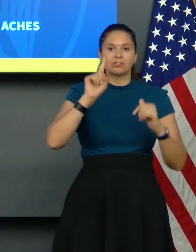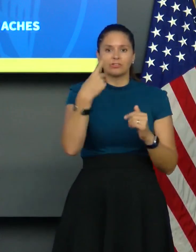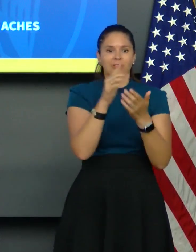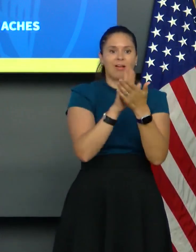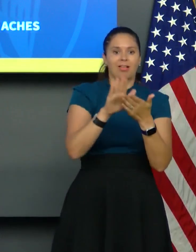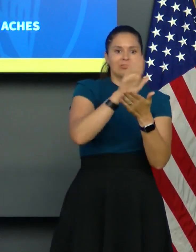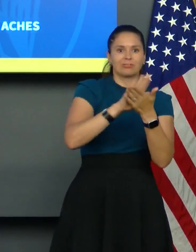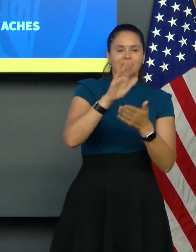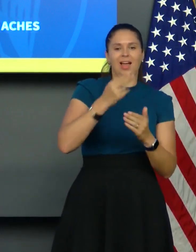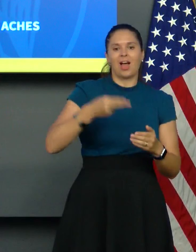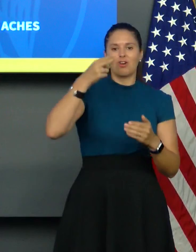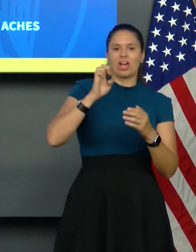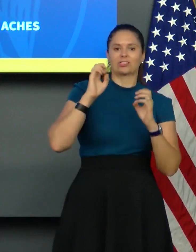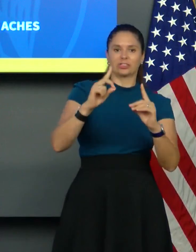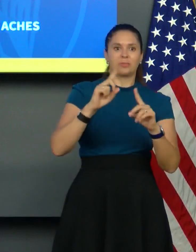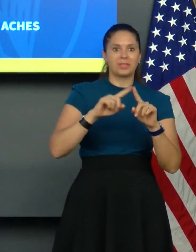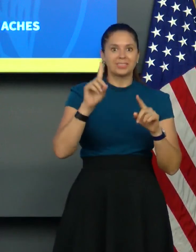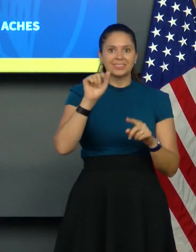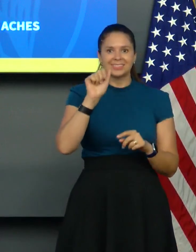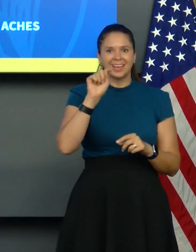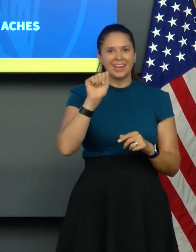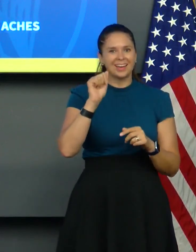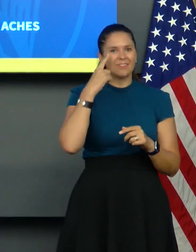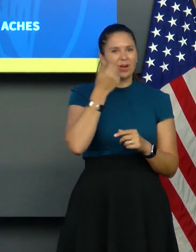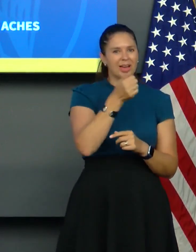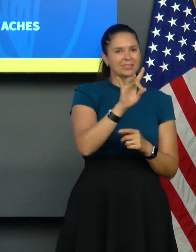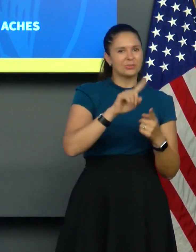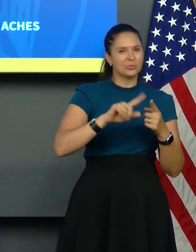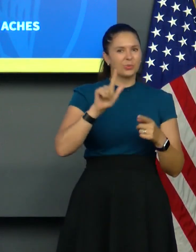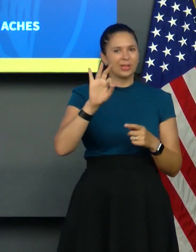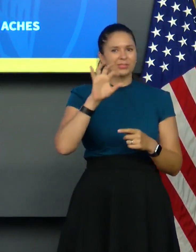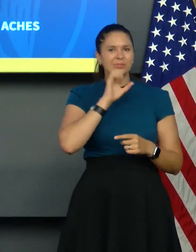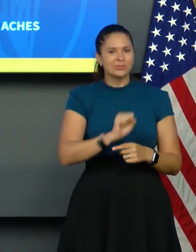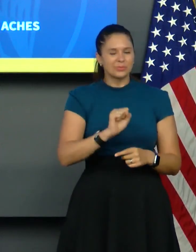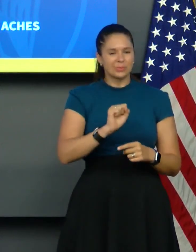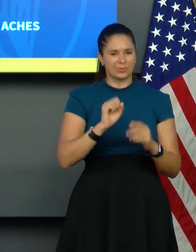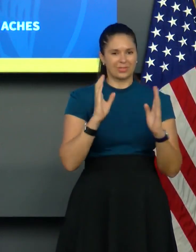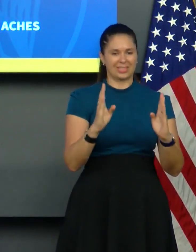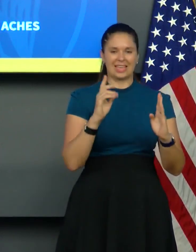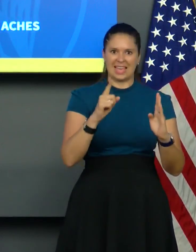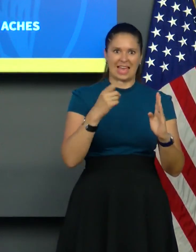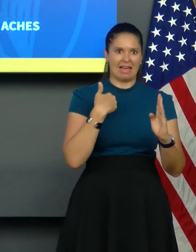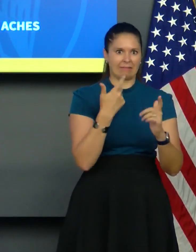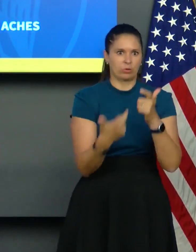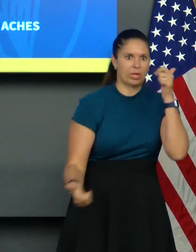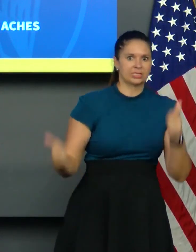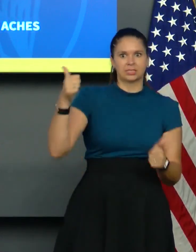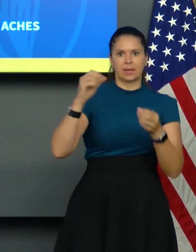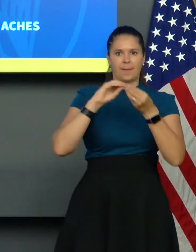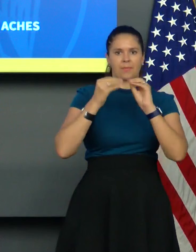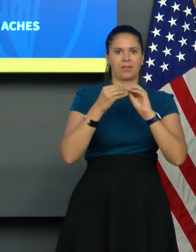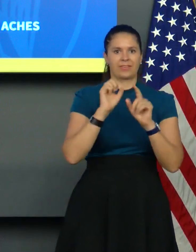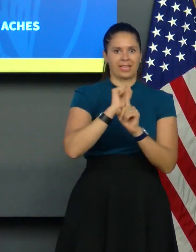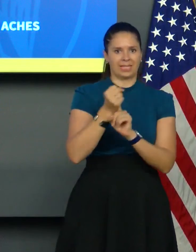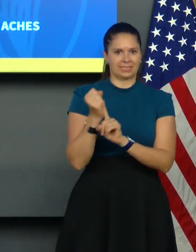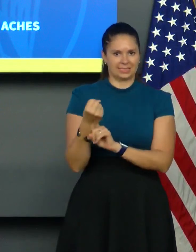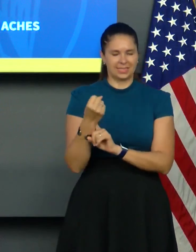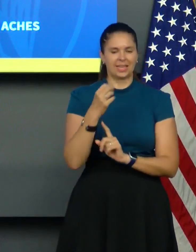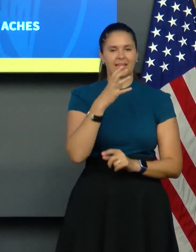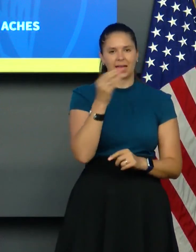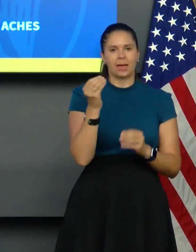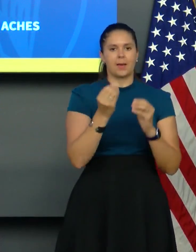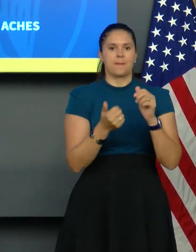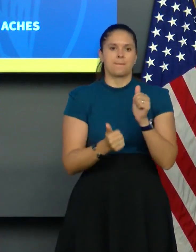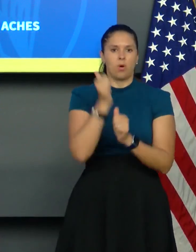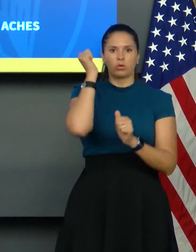that we showed you, that the 18 to 29-year-old group is the one responsible for the greatest number of cases and